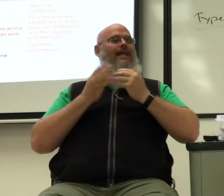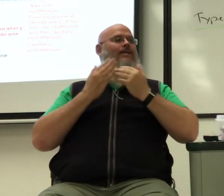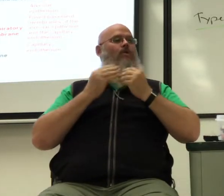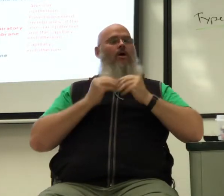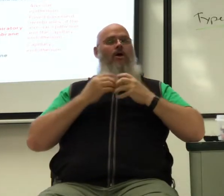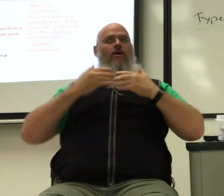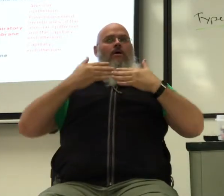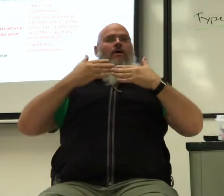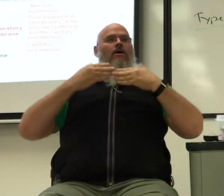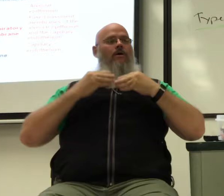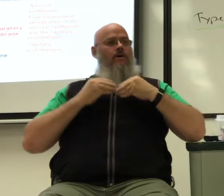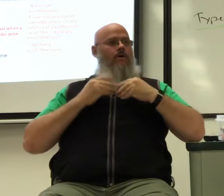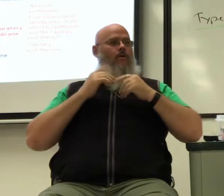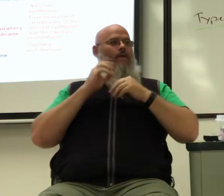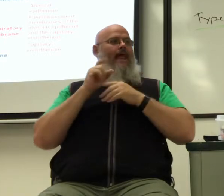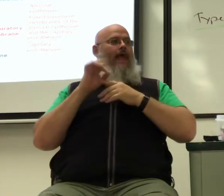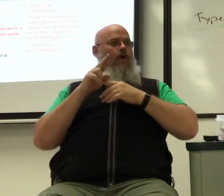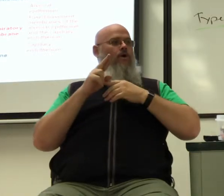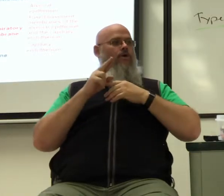air.